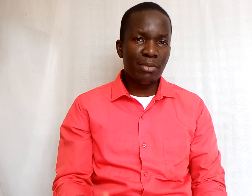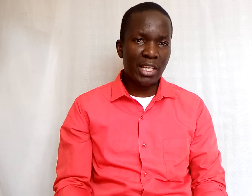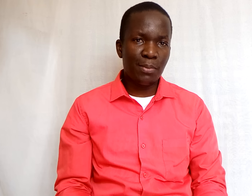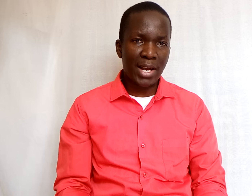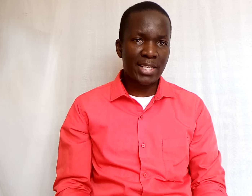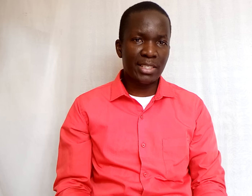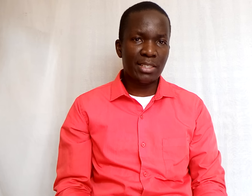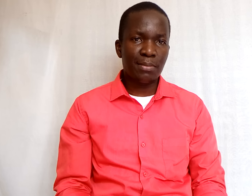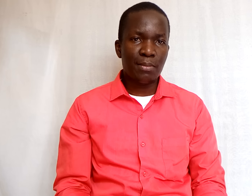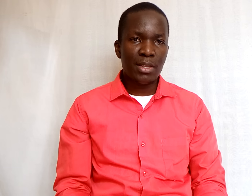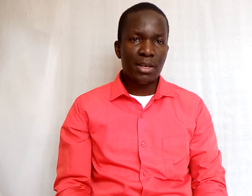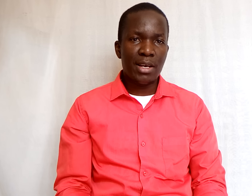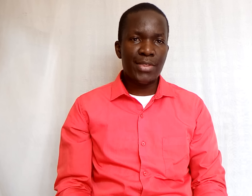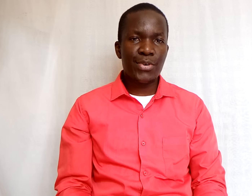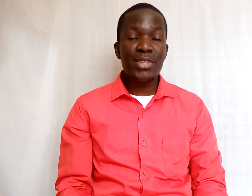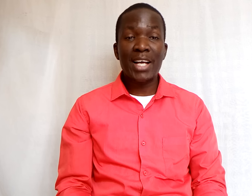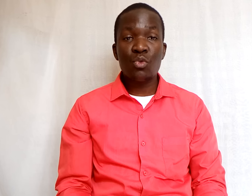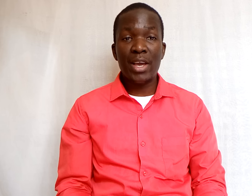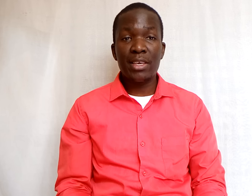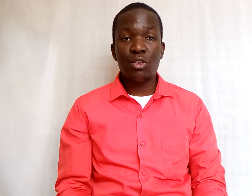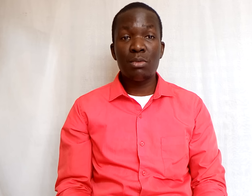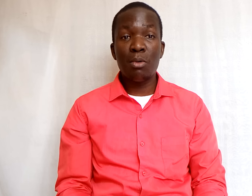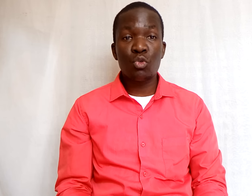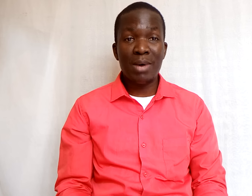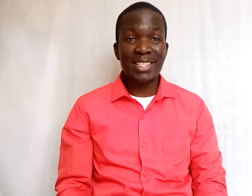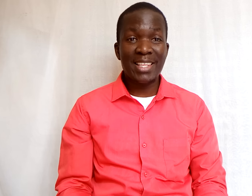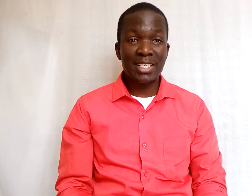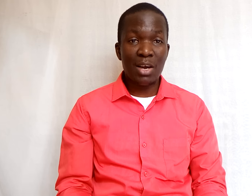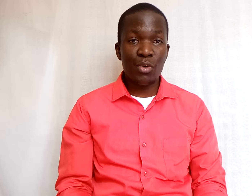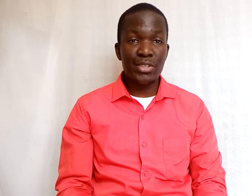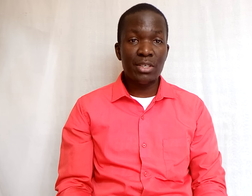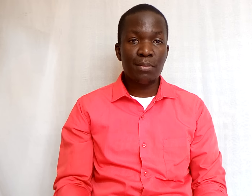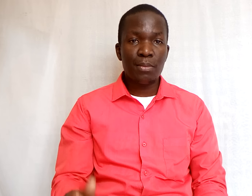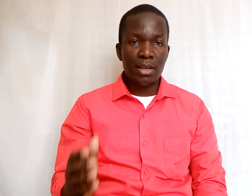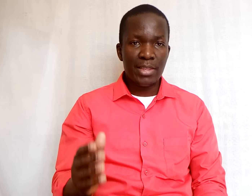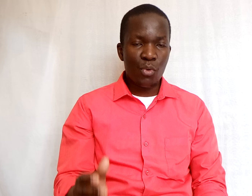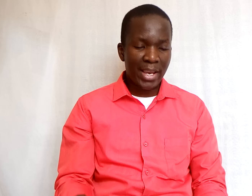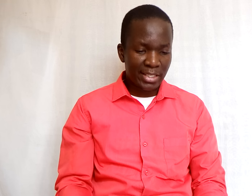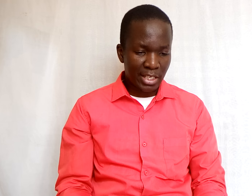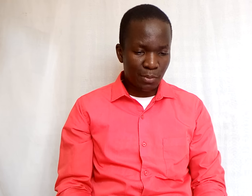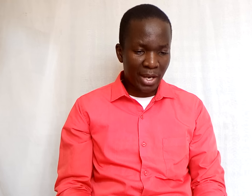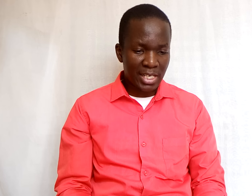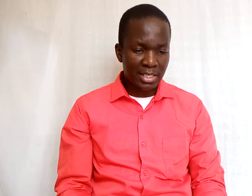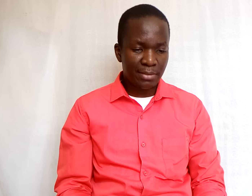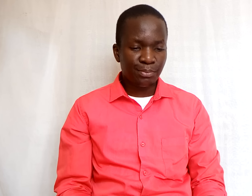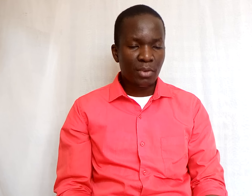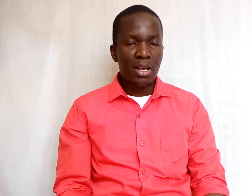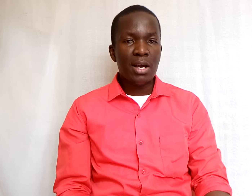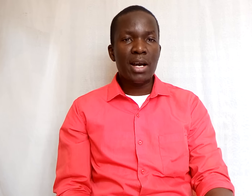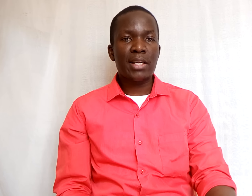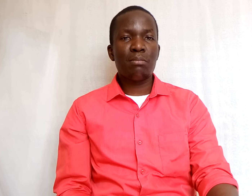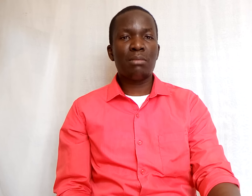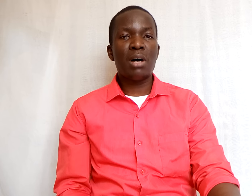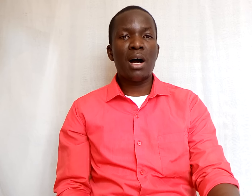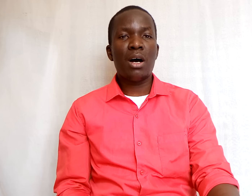in practice. Through that way, you'll be able to master this language the way it's expected. Remember,